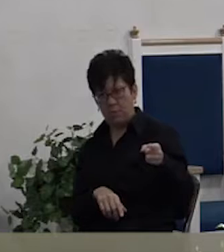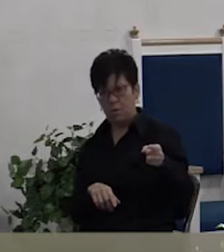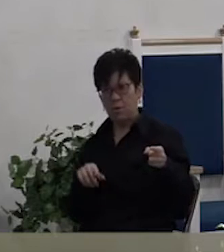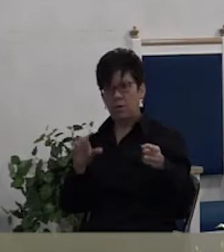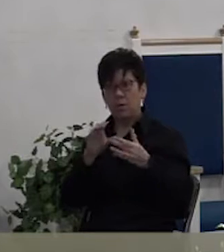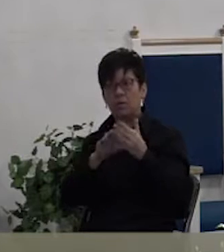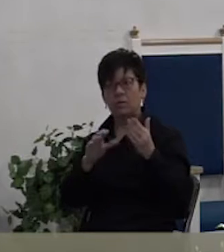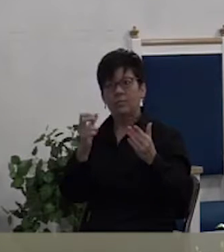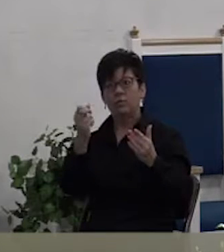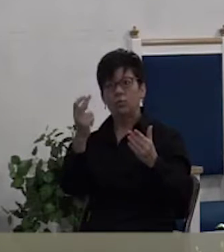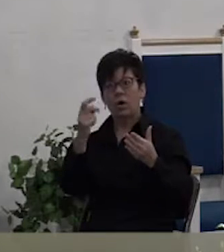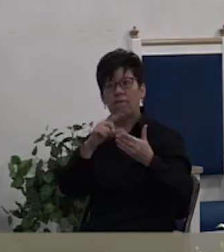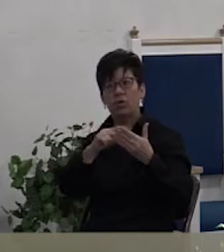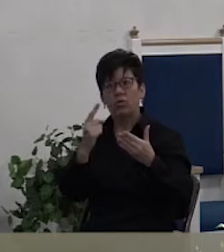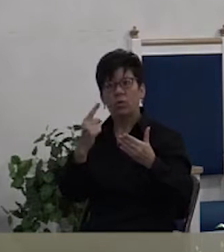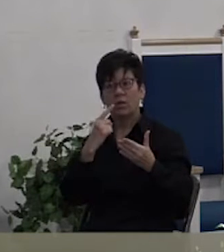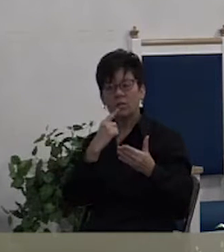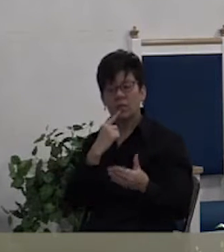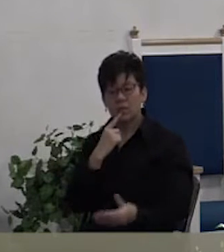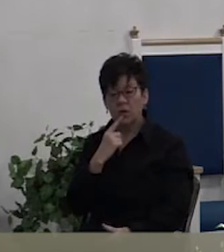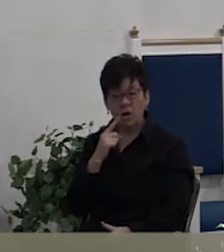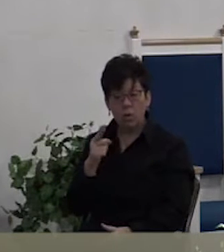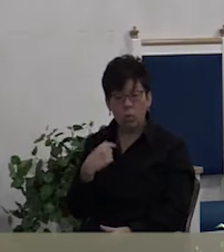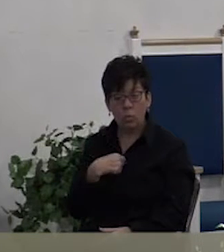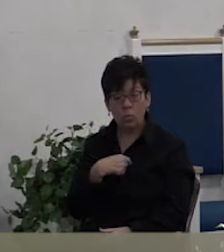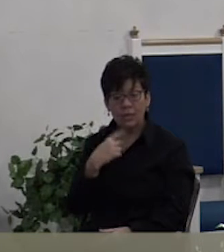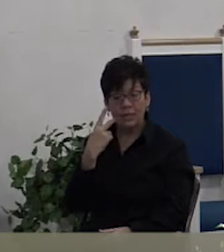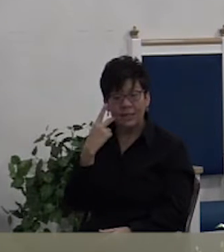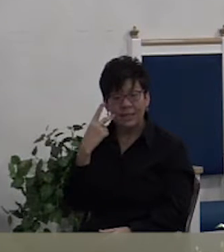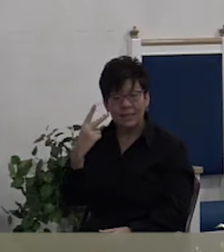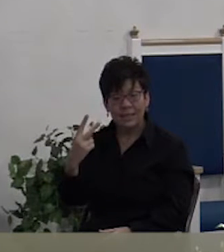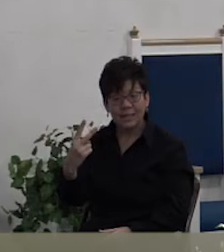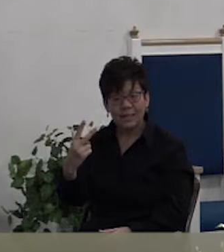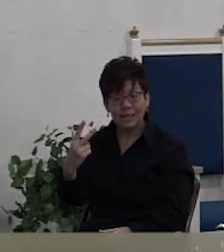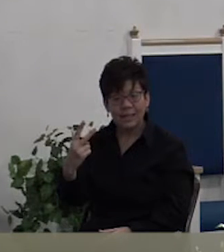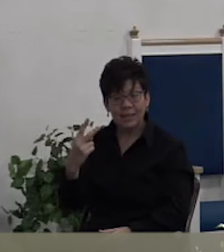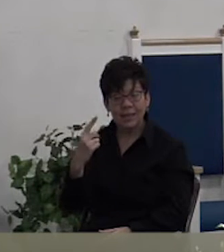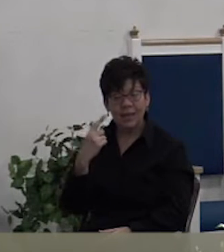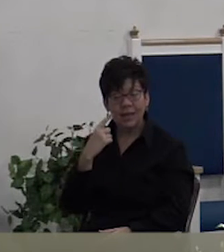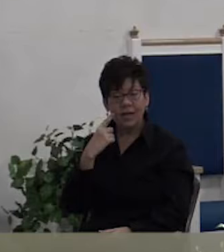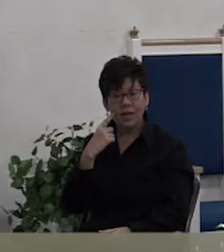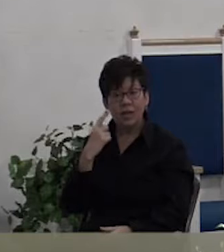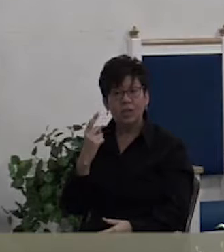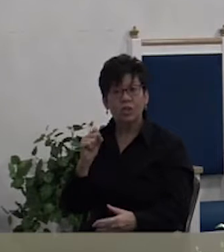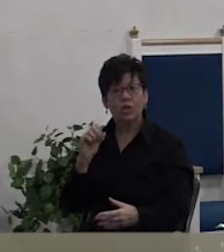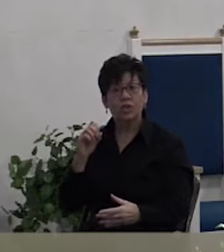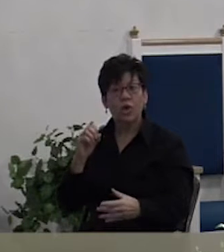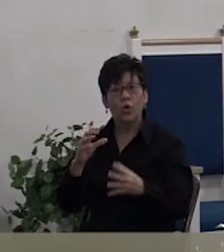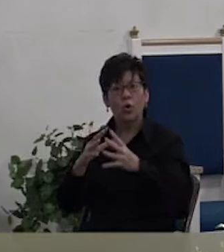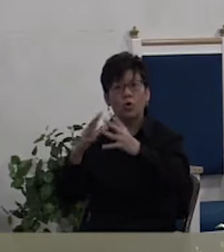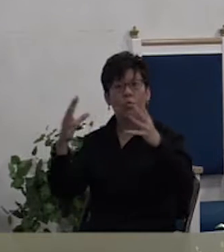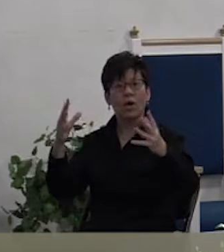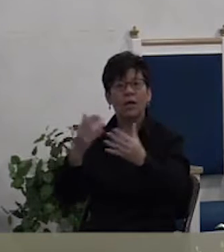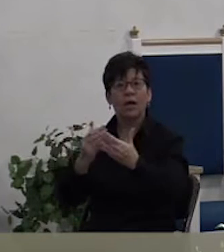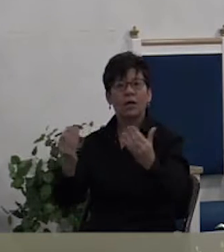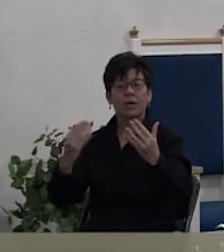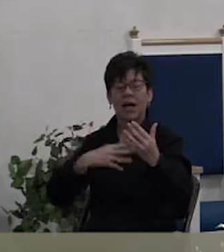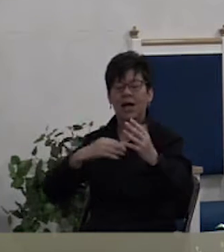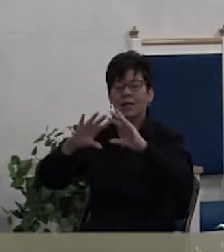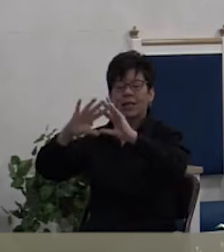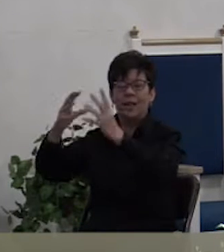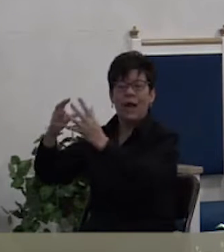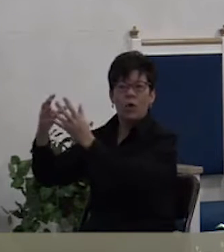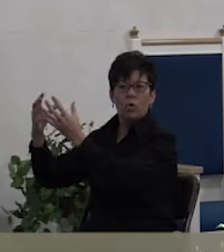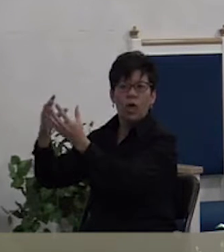chapter 12 and verse 1, it says, wherefore, seeing we are compassed about by so great a cloud of witnesses. It's talking about